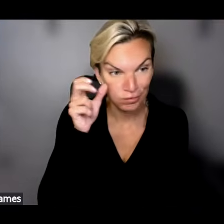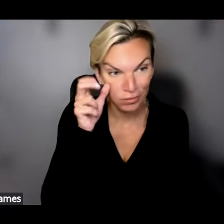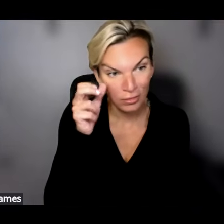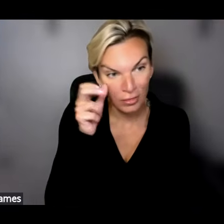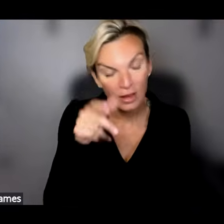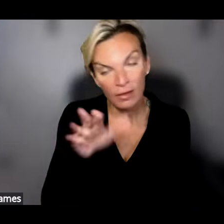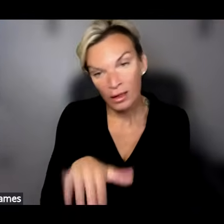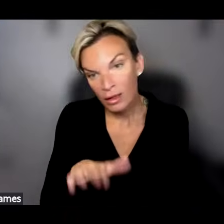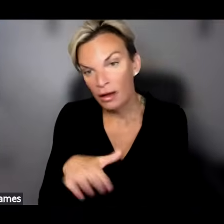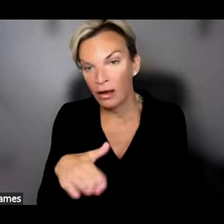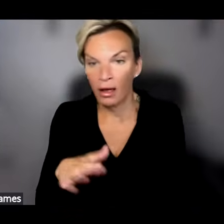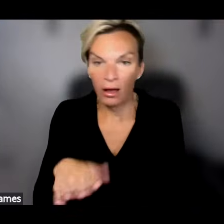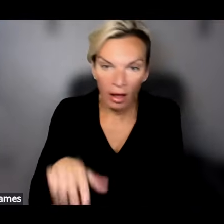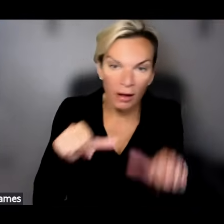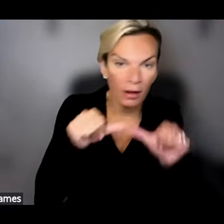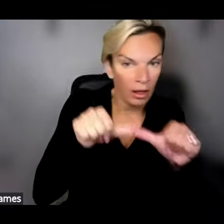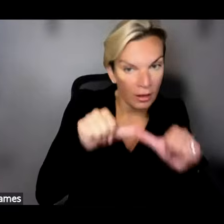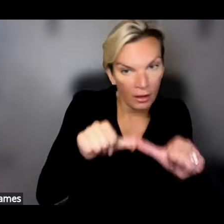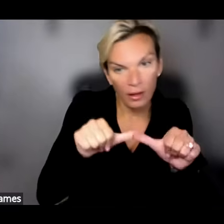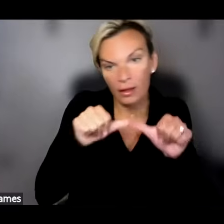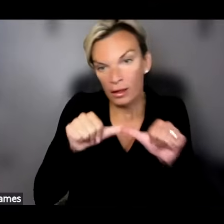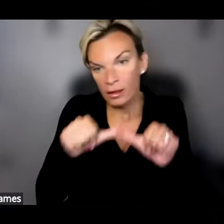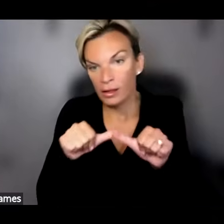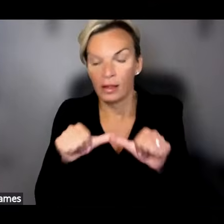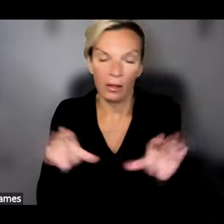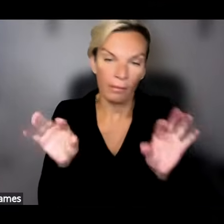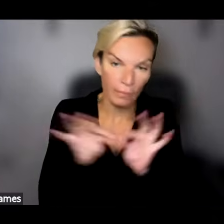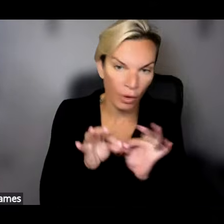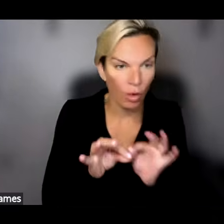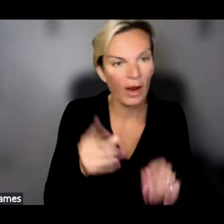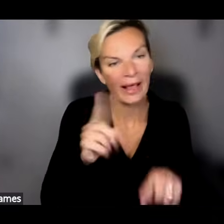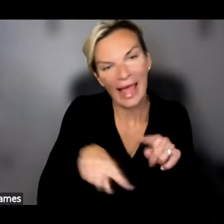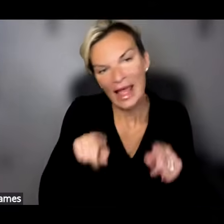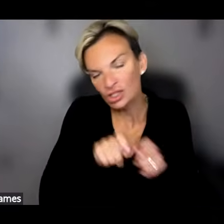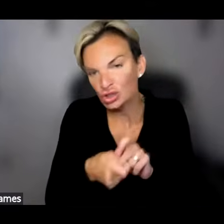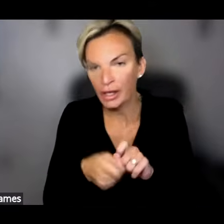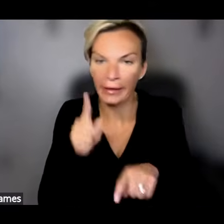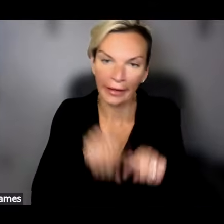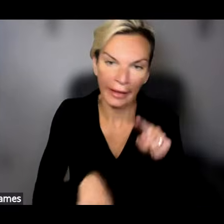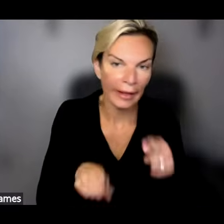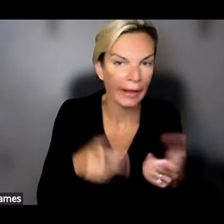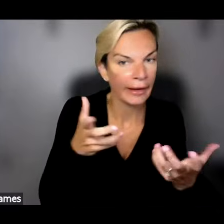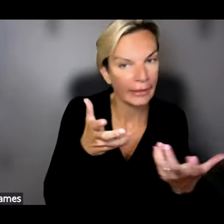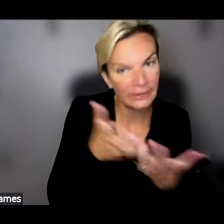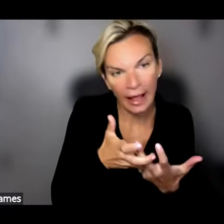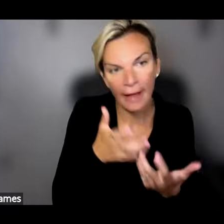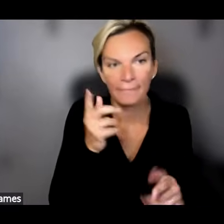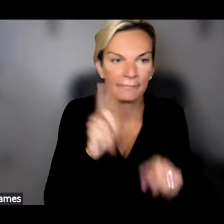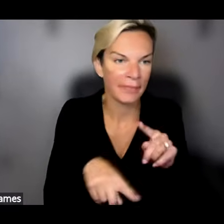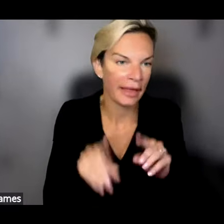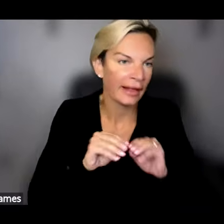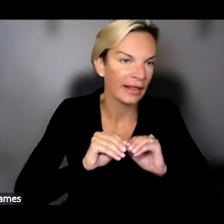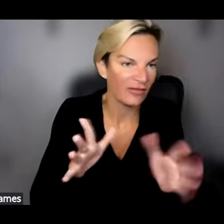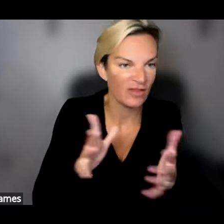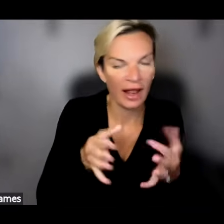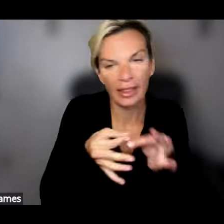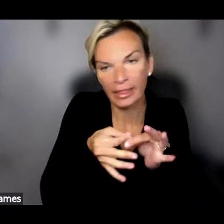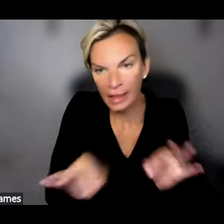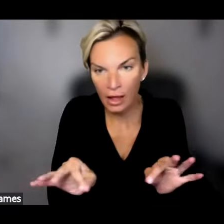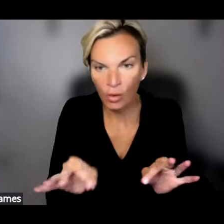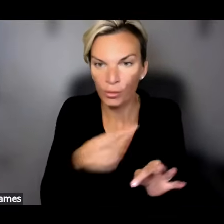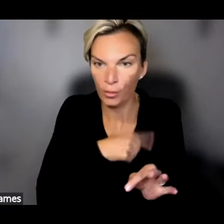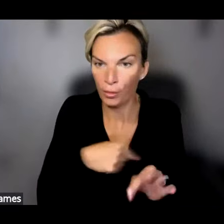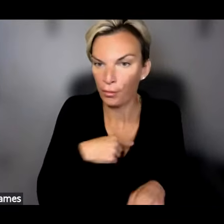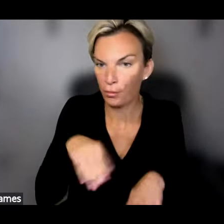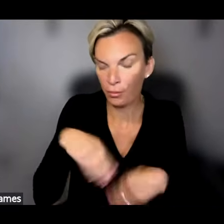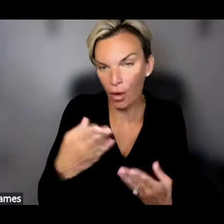consistency is important. We can't change anything. We can't adopt the language, the clarifying language that we